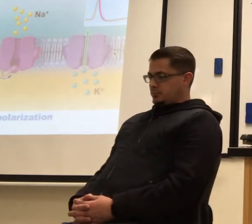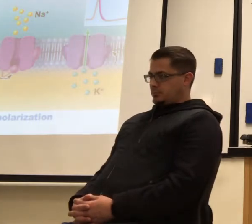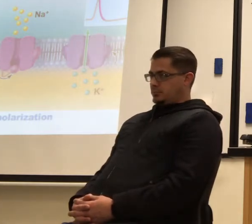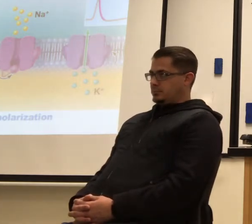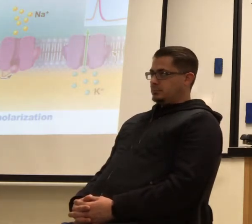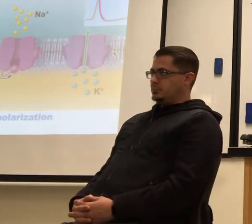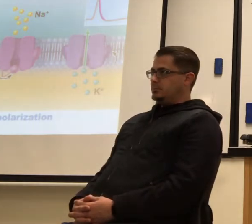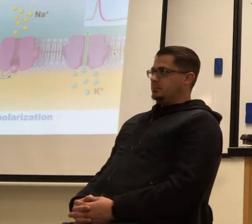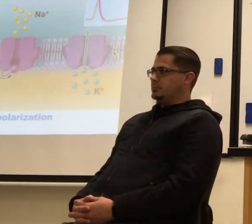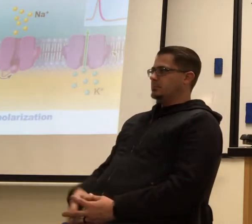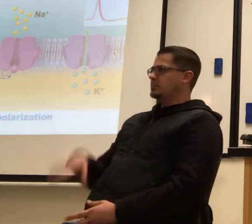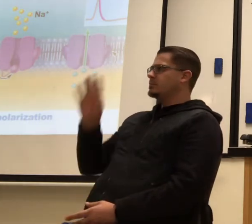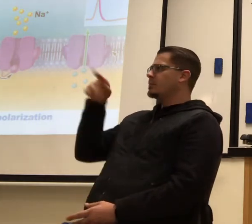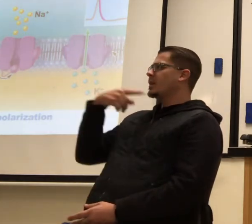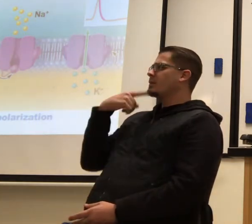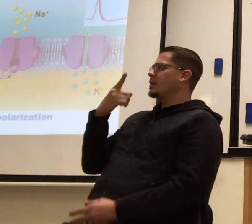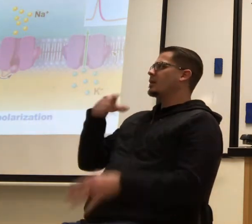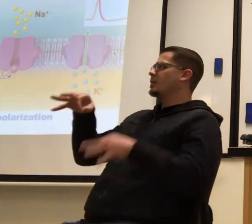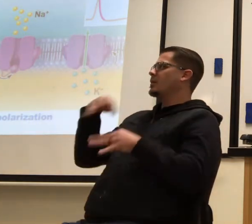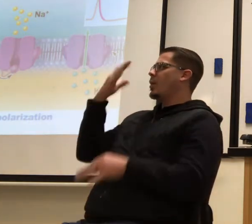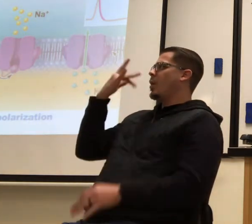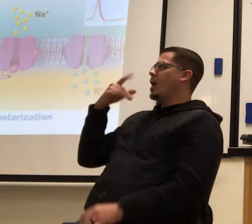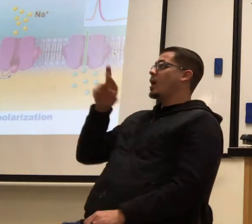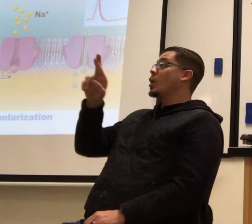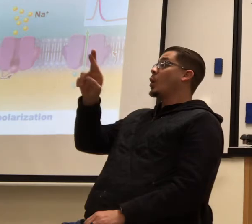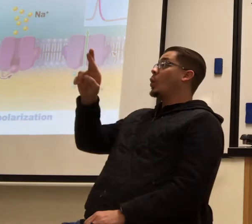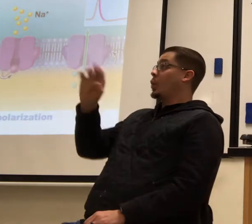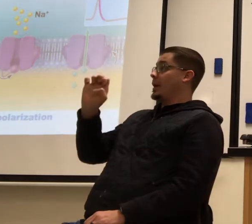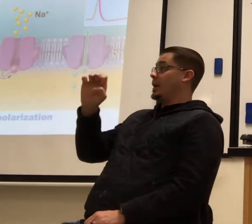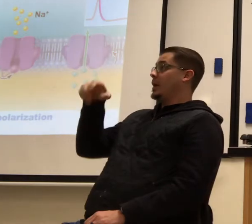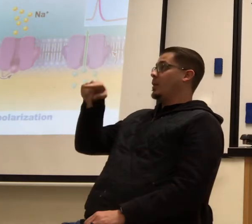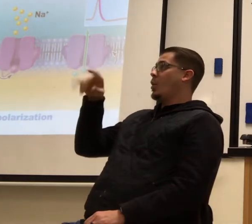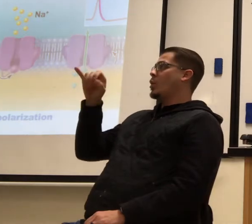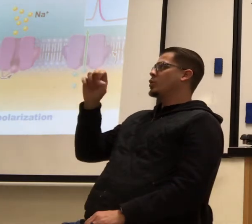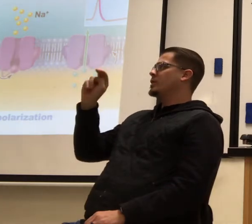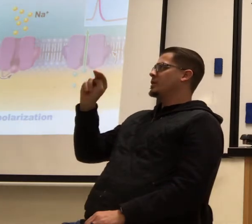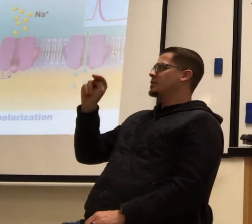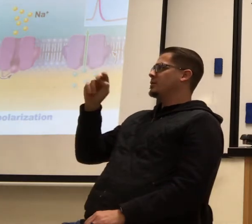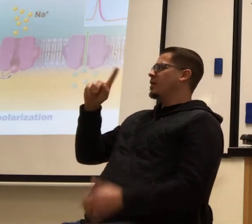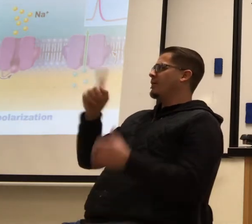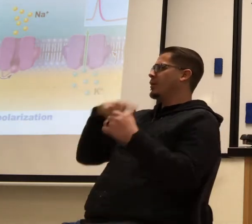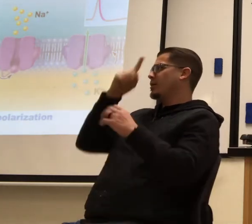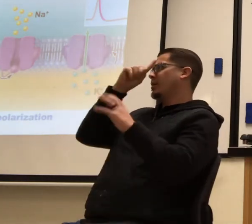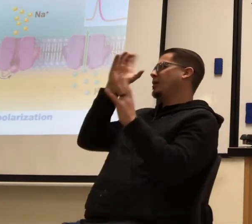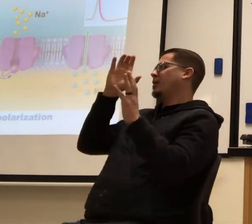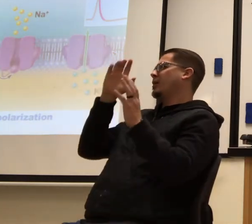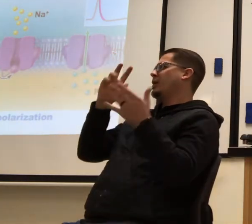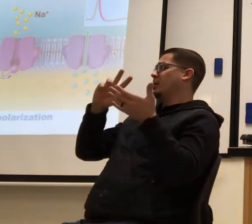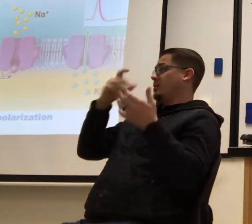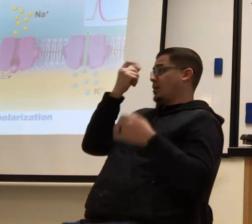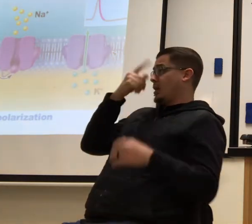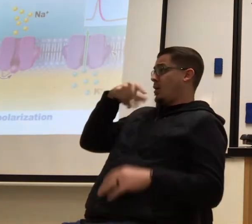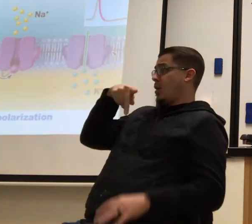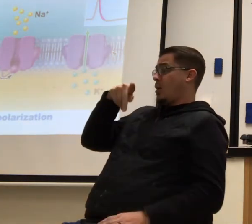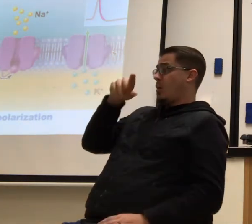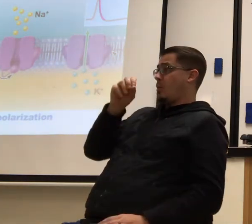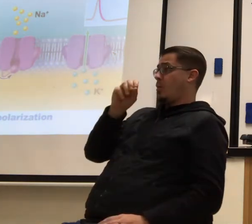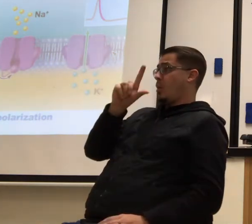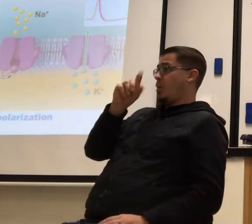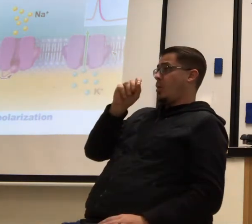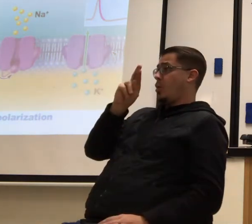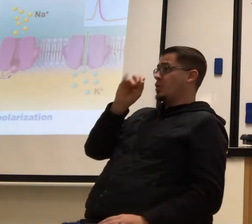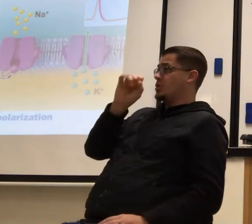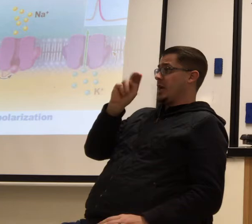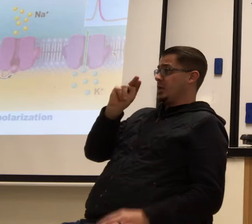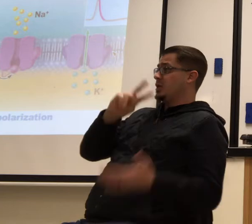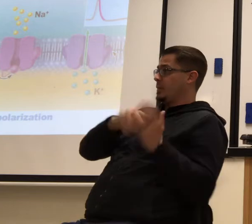So let's make sense of why it's called repolarization. First, in your head, make sense of what polarization is. That was the